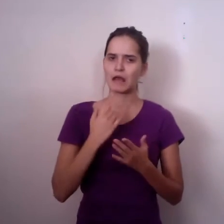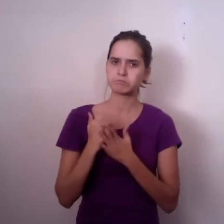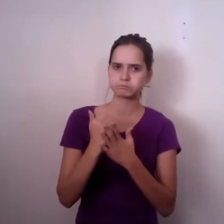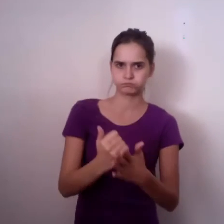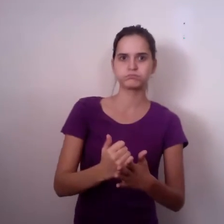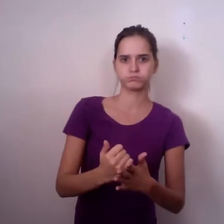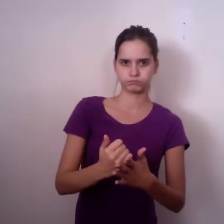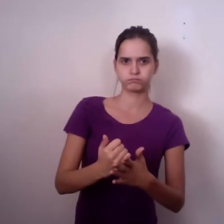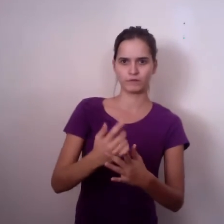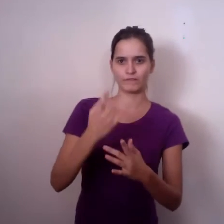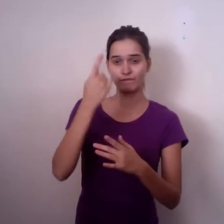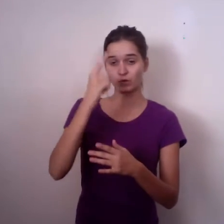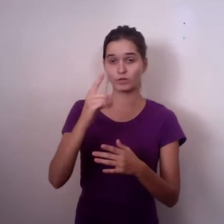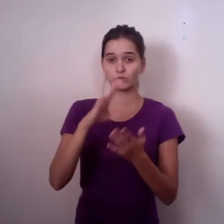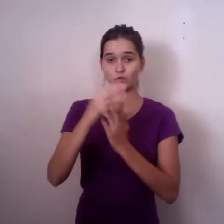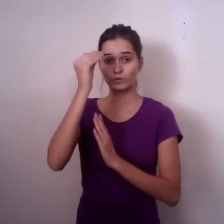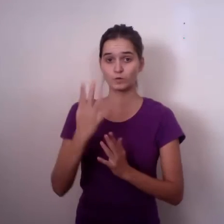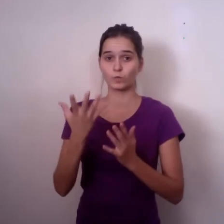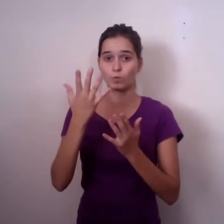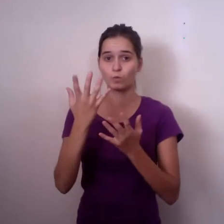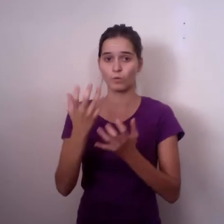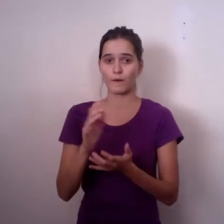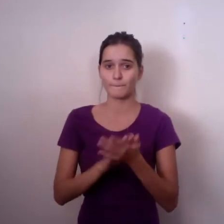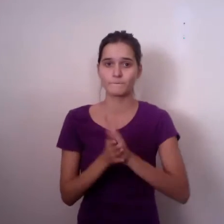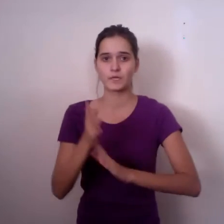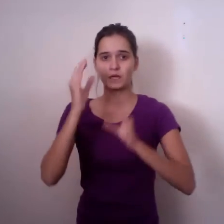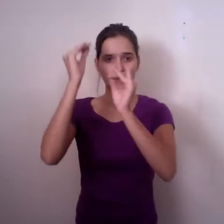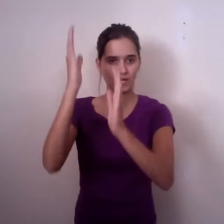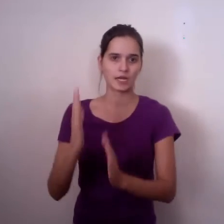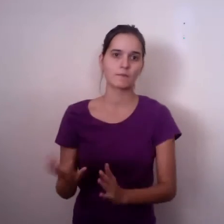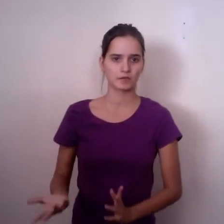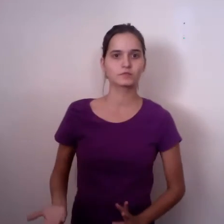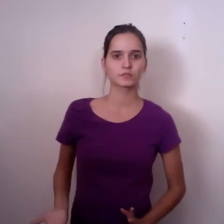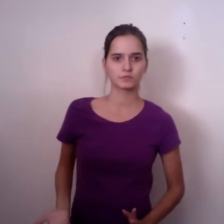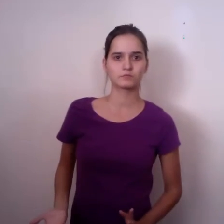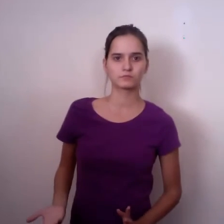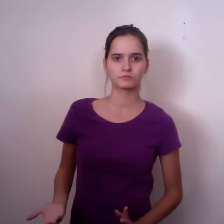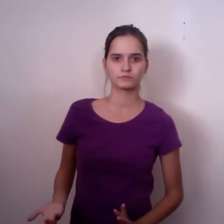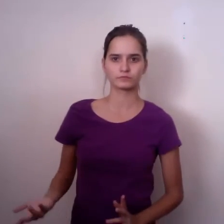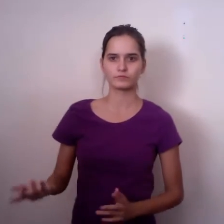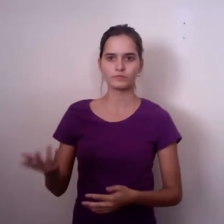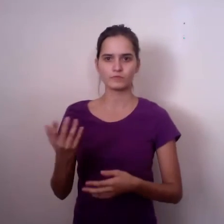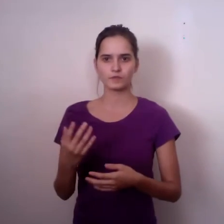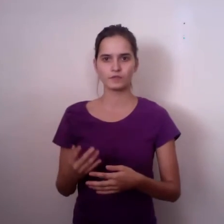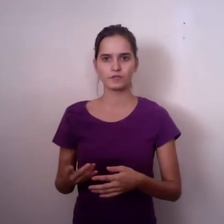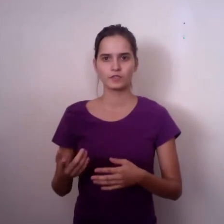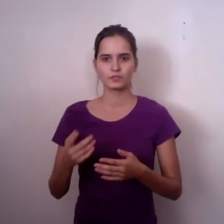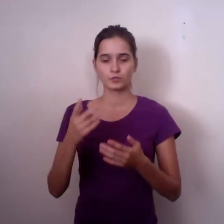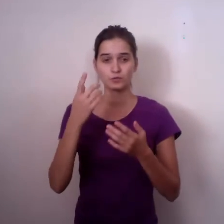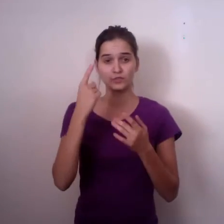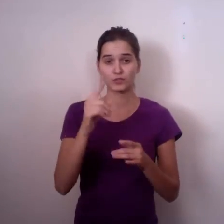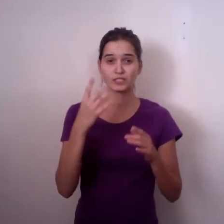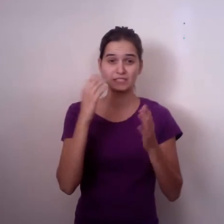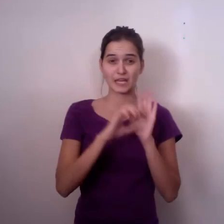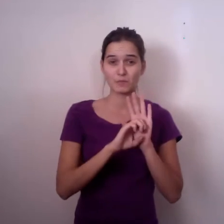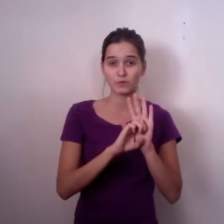becoming academics. And like I said, these are just 2 examples of how you can create reading, writing, and research projects for your students